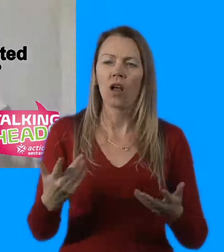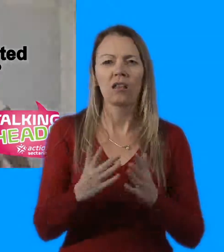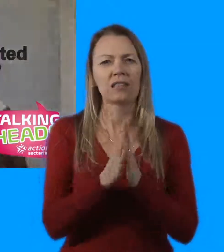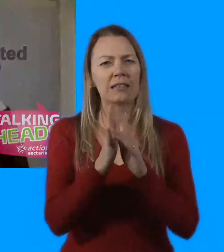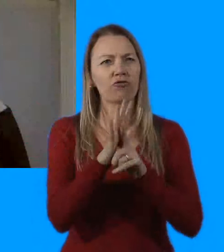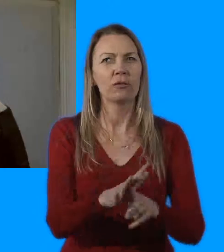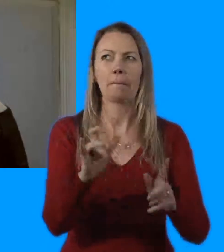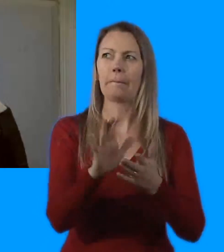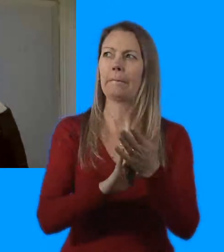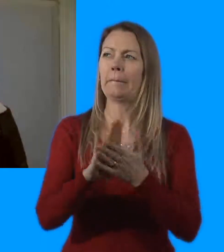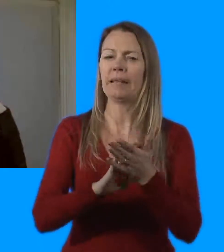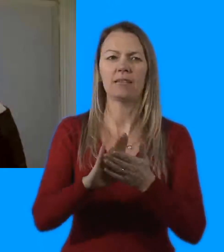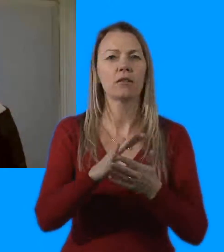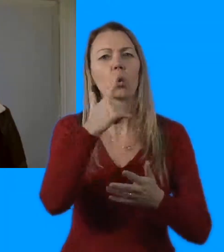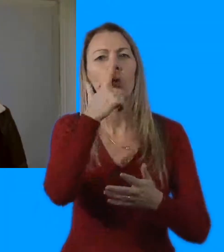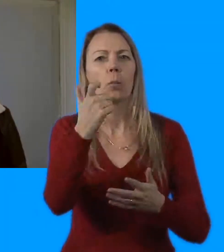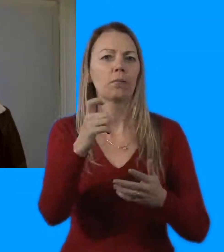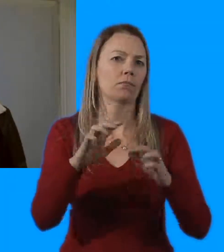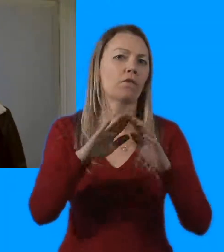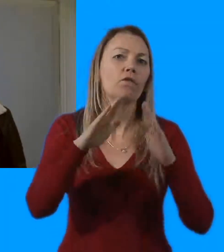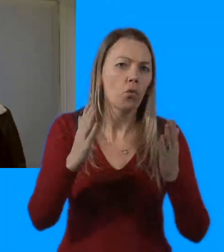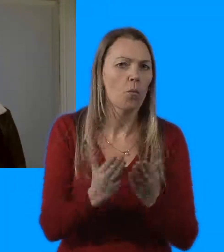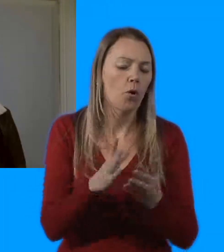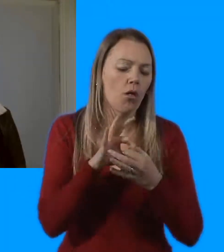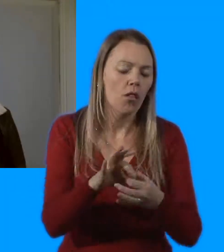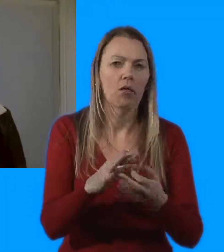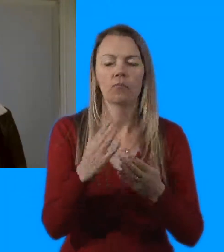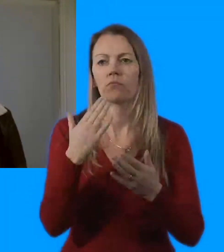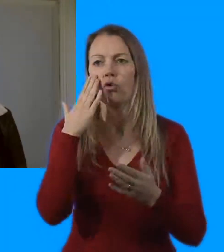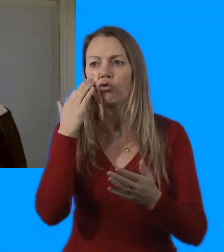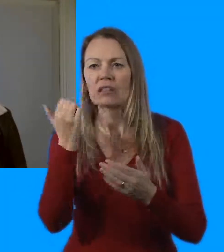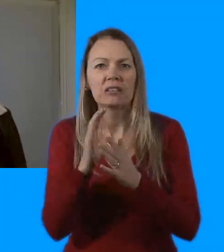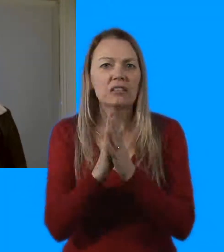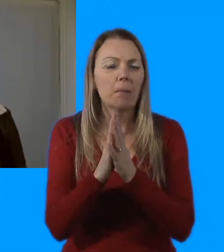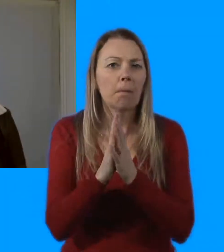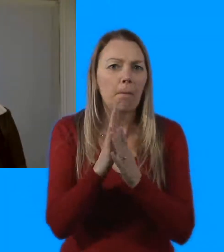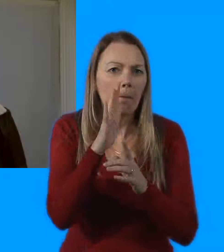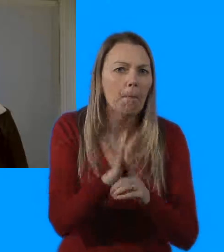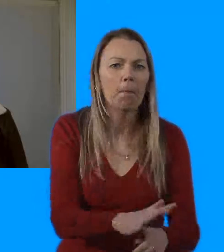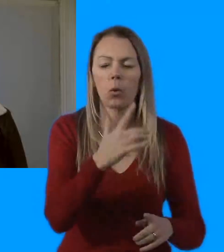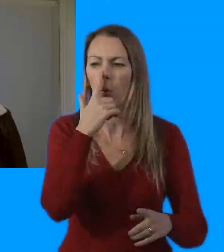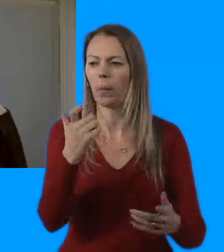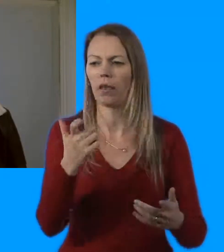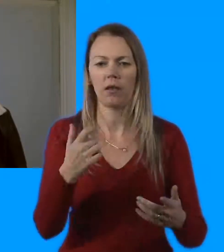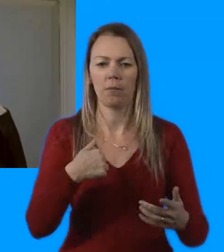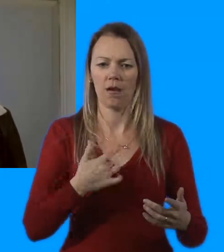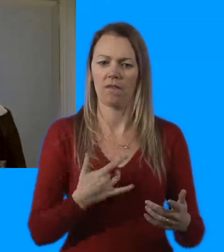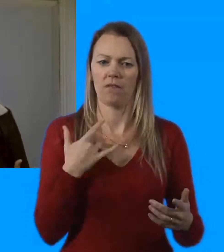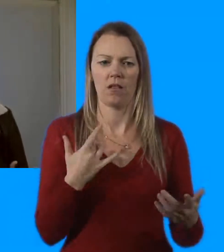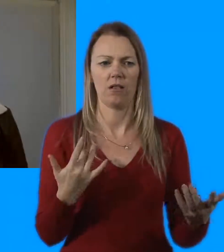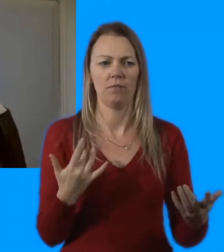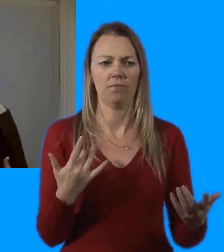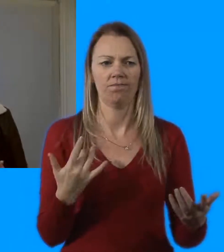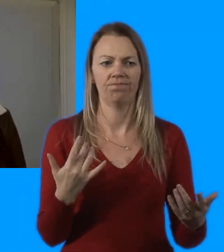Again, goes back to the kind of definition of sectarianism and what it is, but I think there would be things like football would be related, and racism can be related as well,